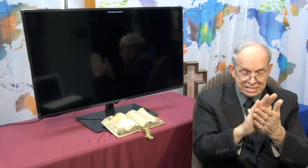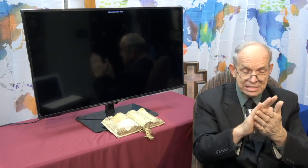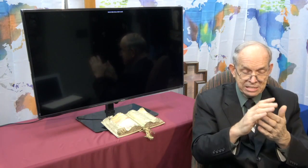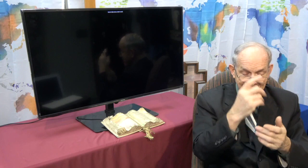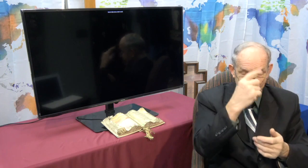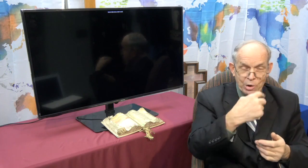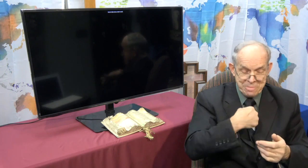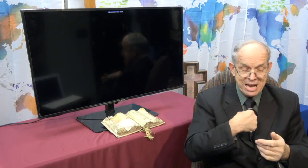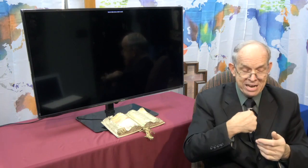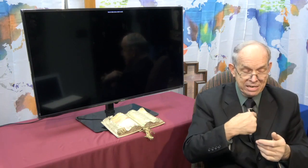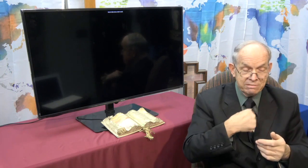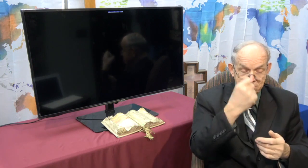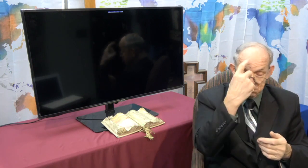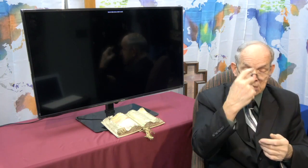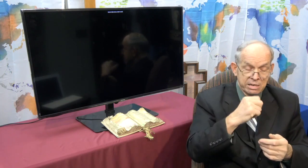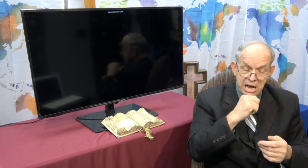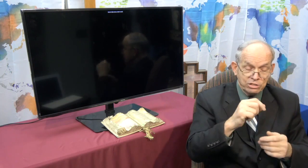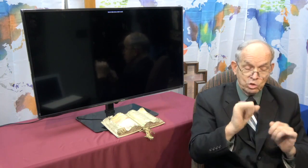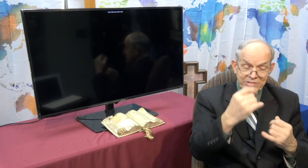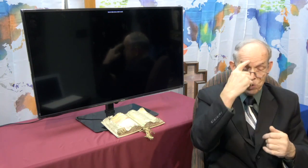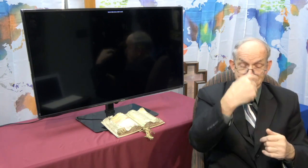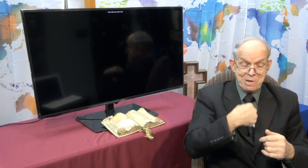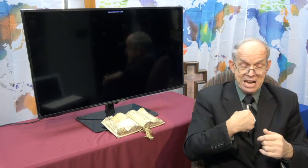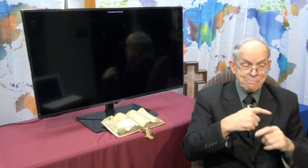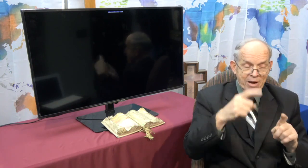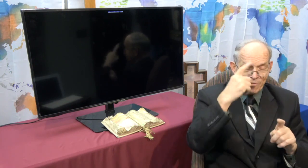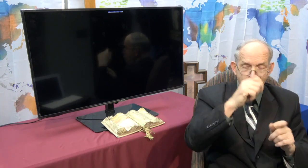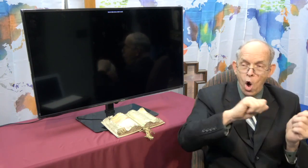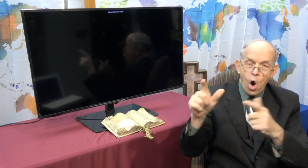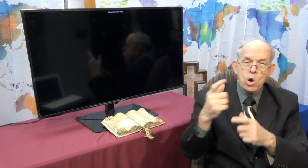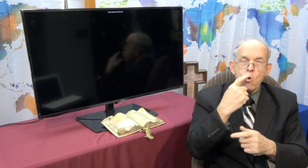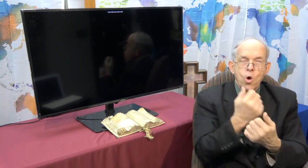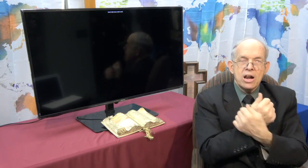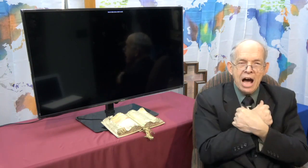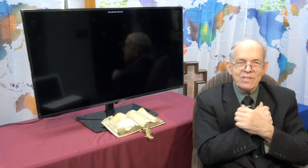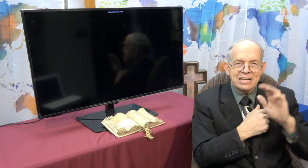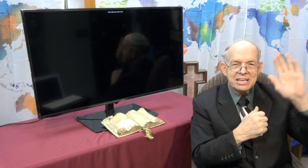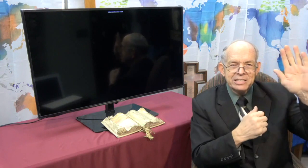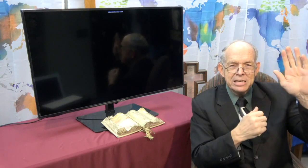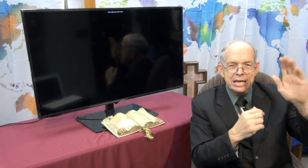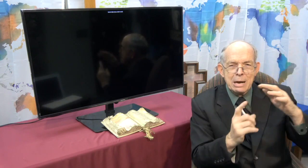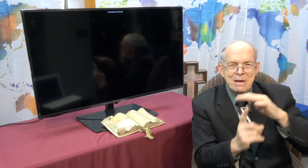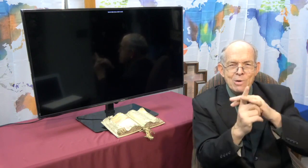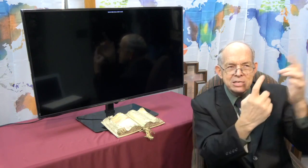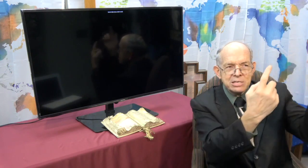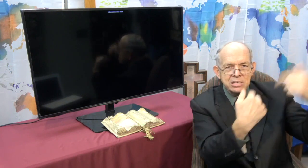righteousness for me. Not just for me, but for all who love his appearance.